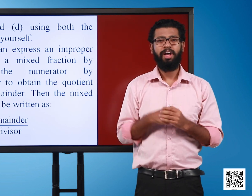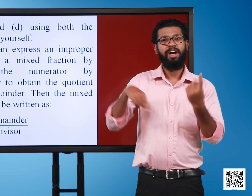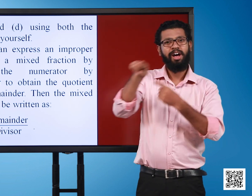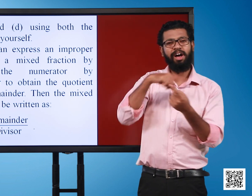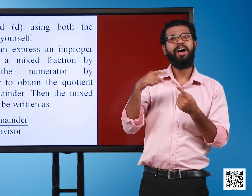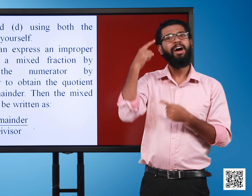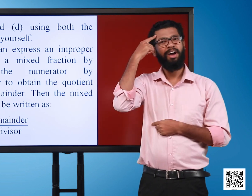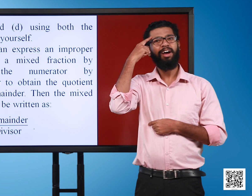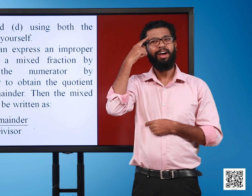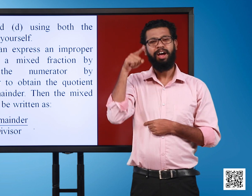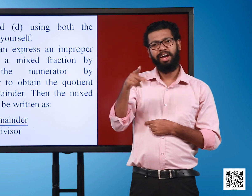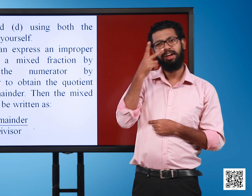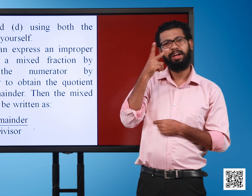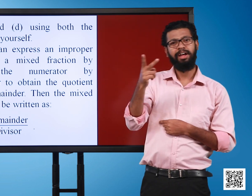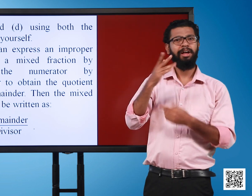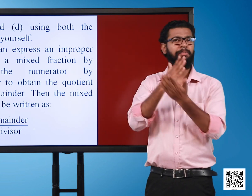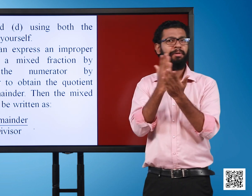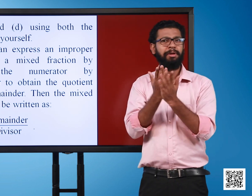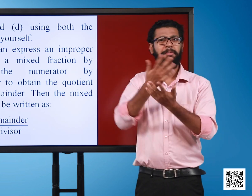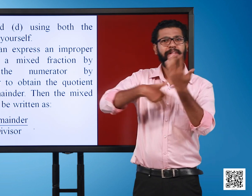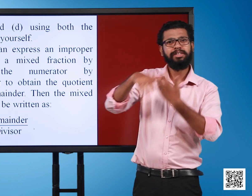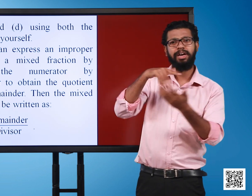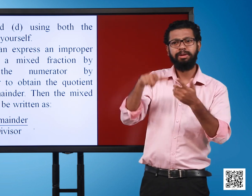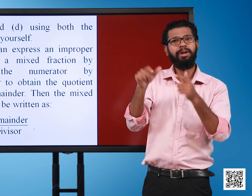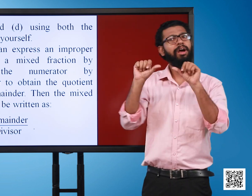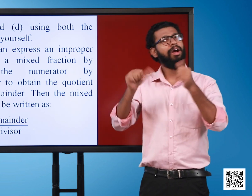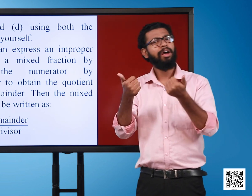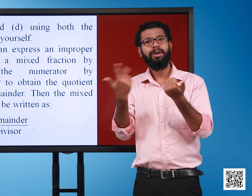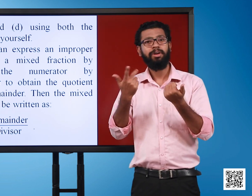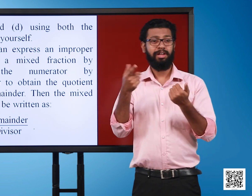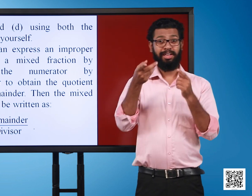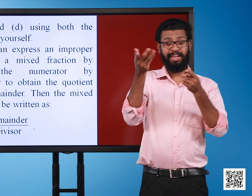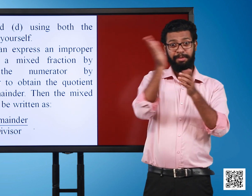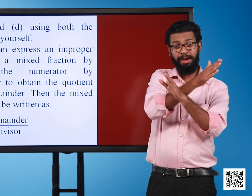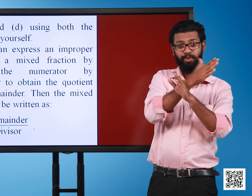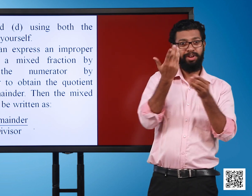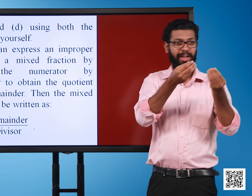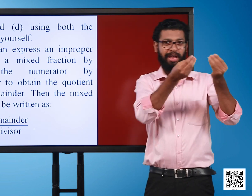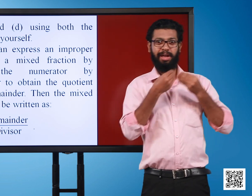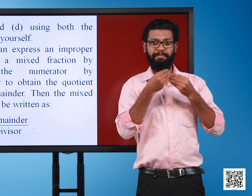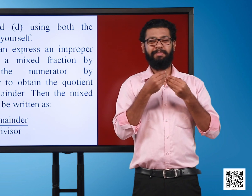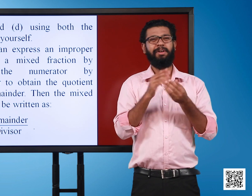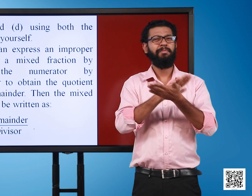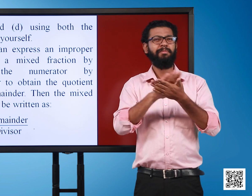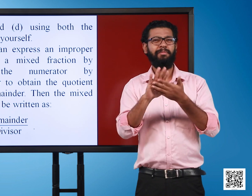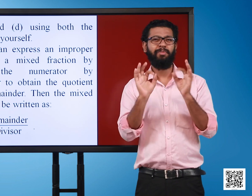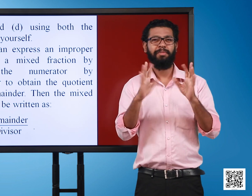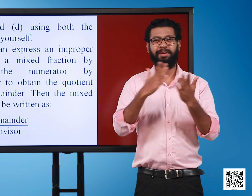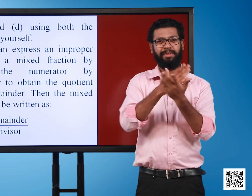Thus, we can express an improper fraction as a mixed fraction by dividing the numerator by denominator to obtain